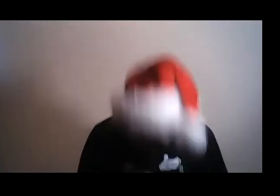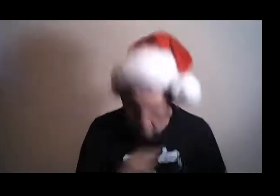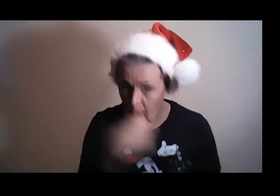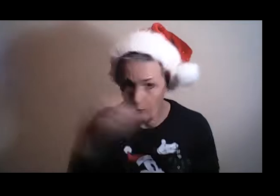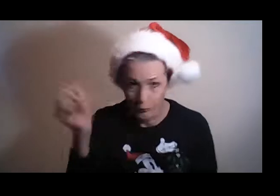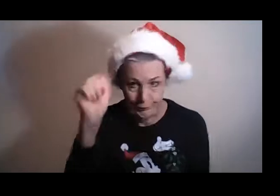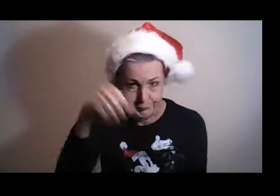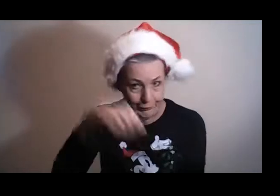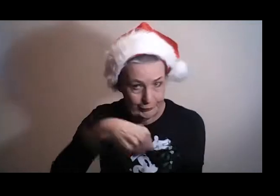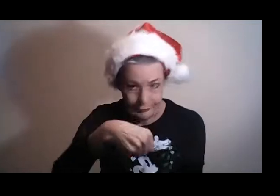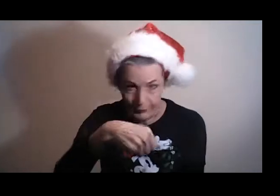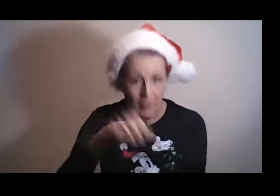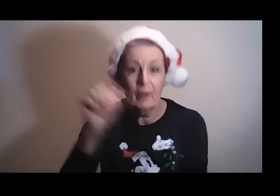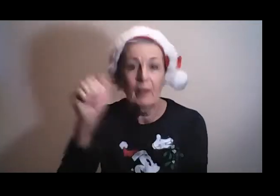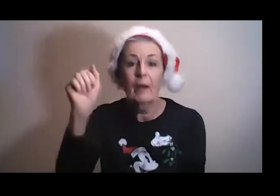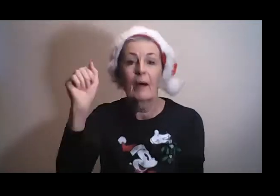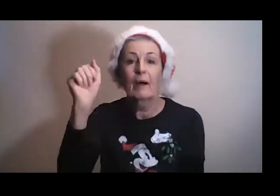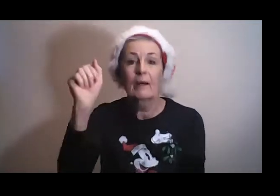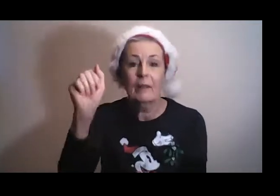the other side.